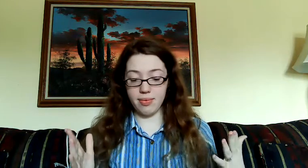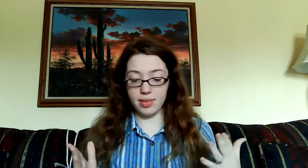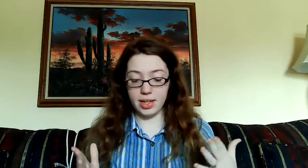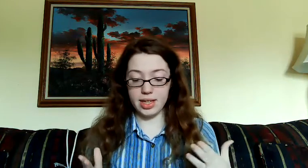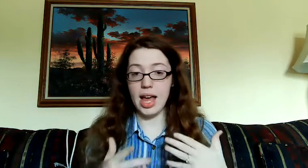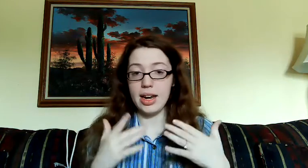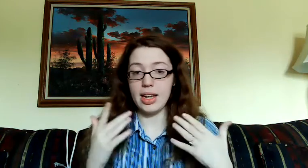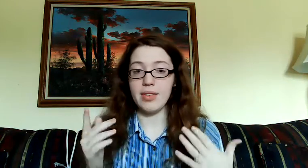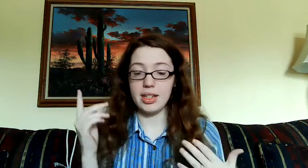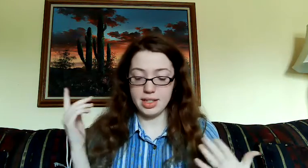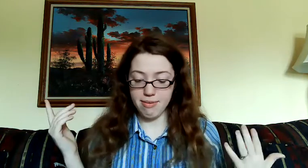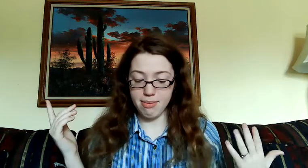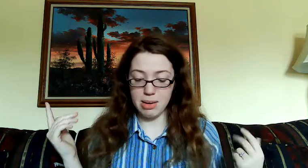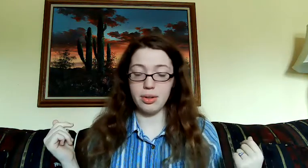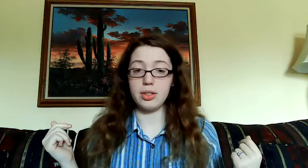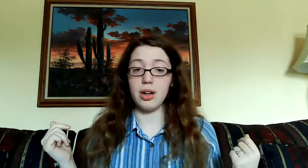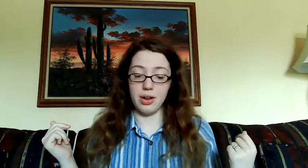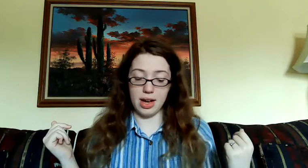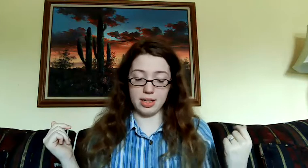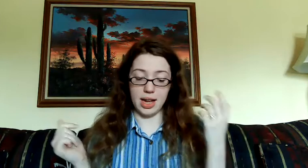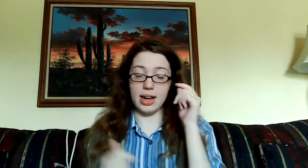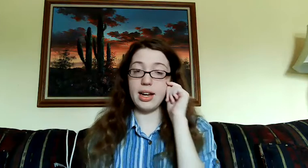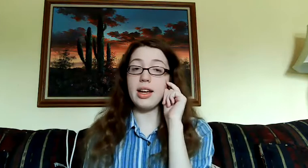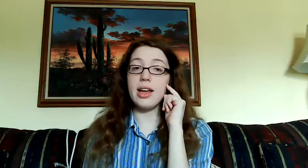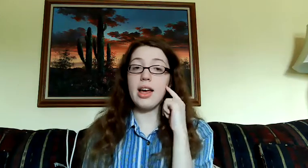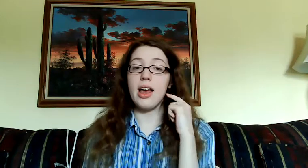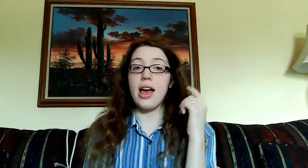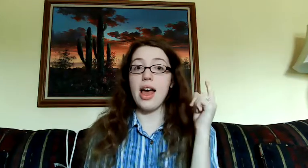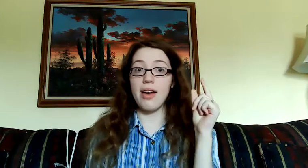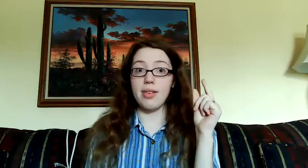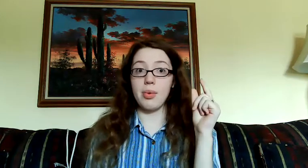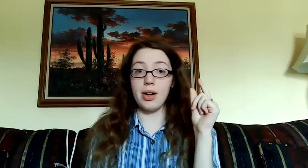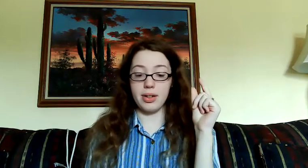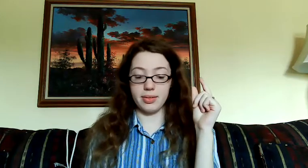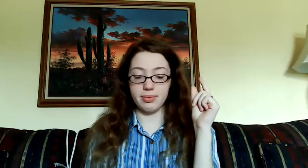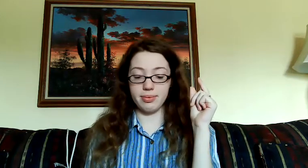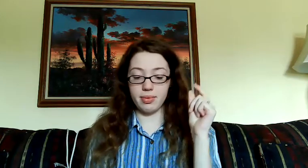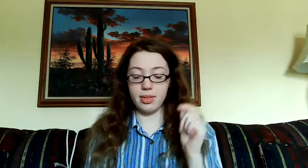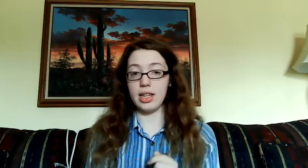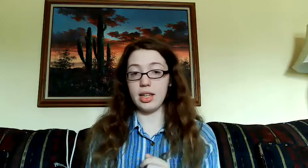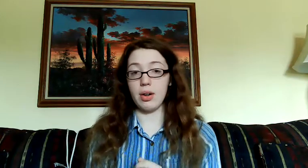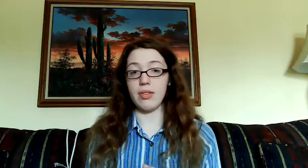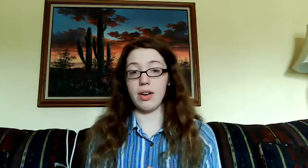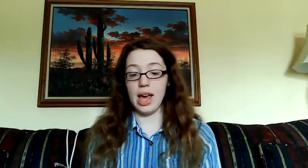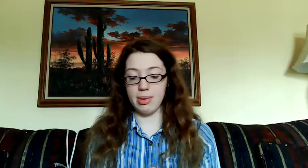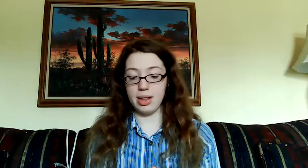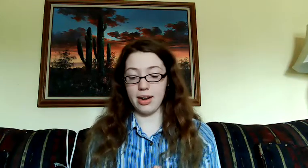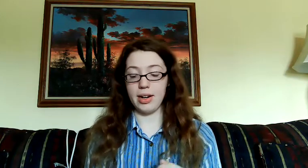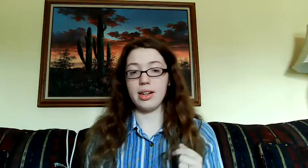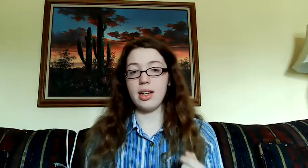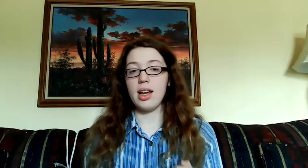is that even deaf people don't know how to sign every word in their working vocabulary. And like